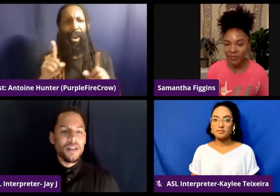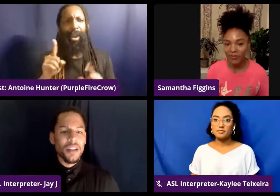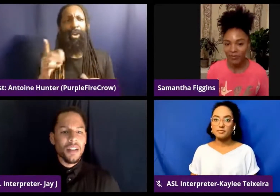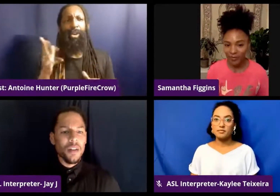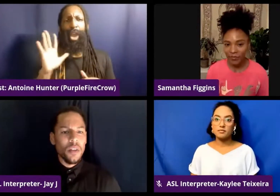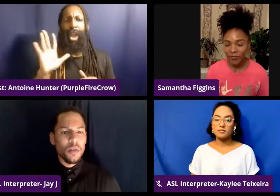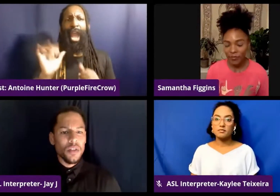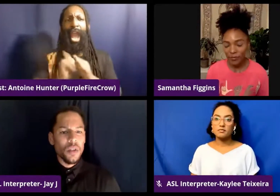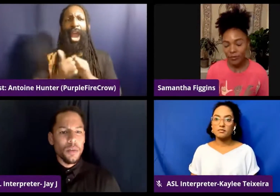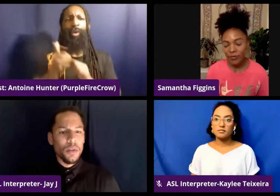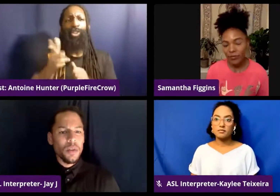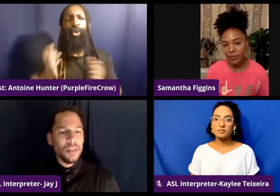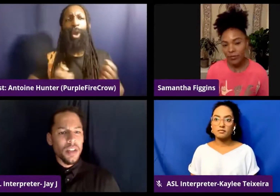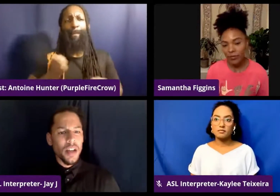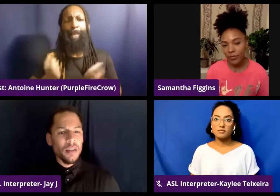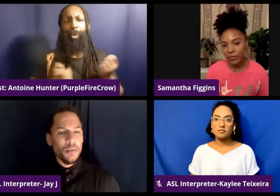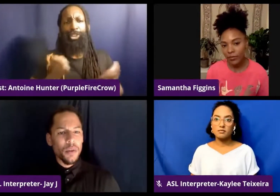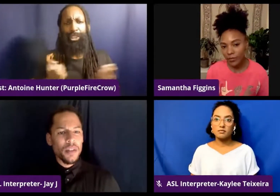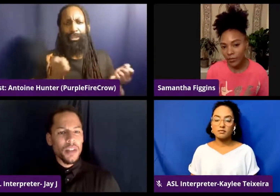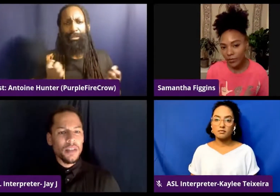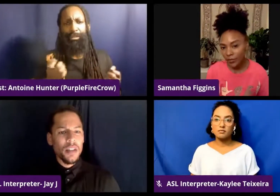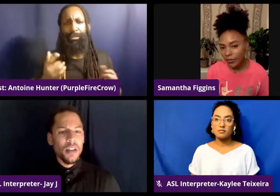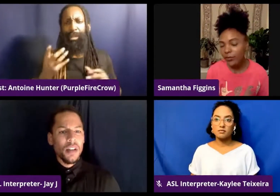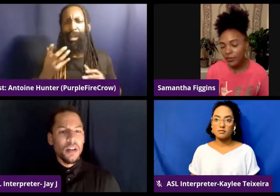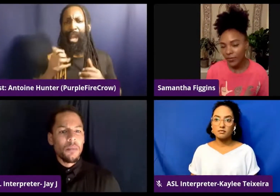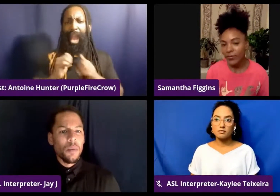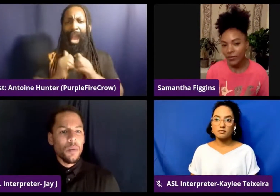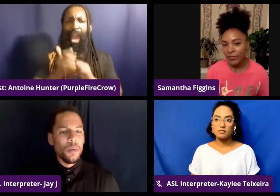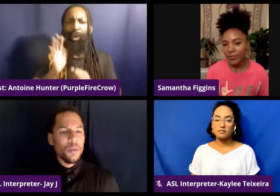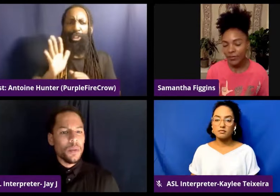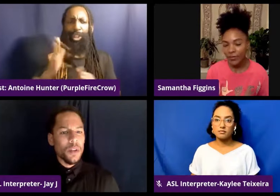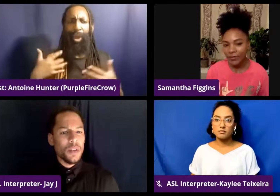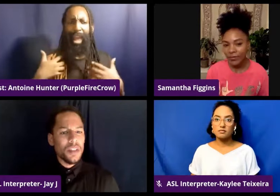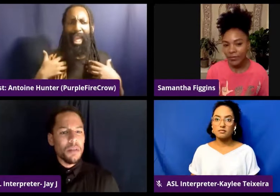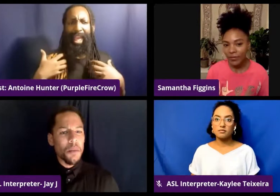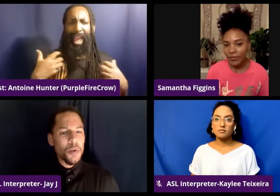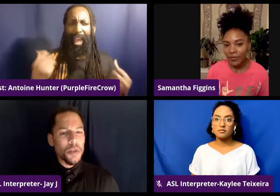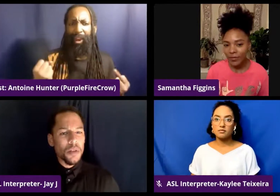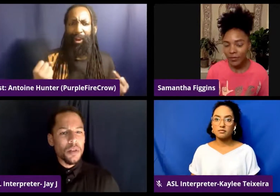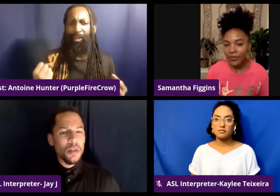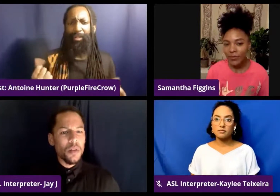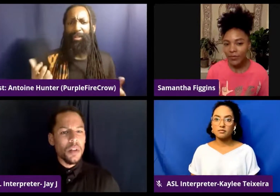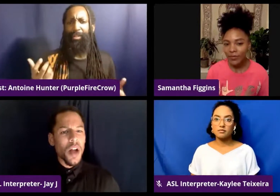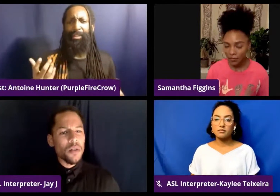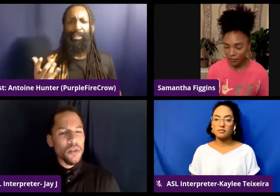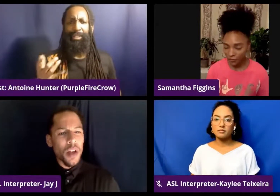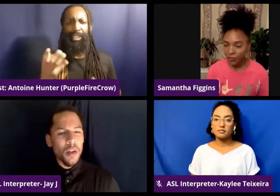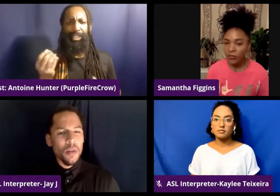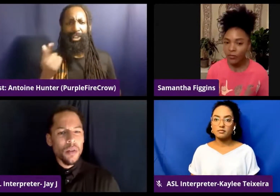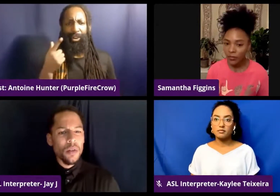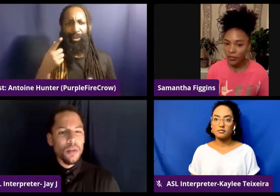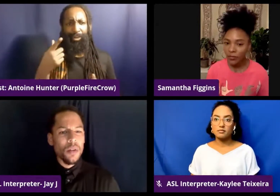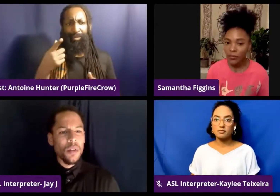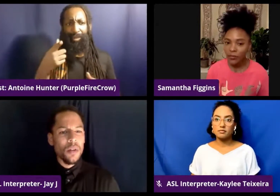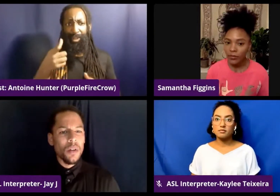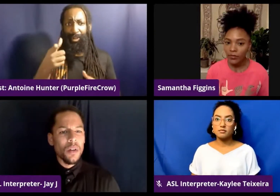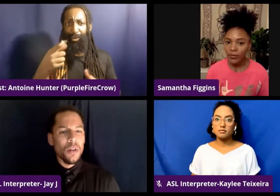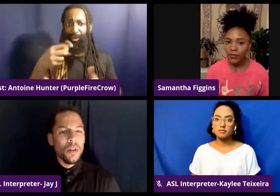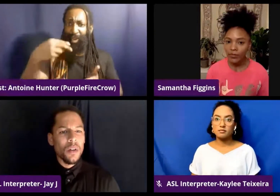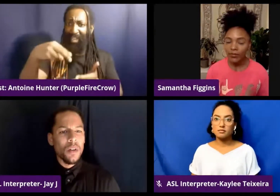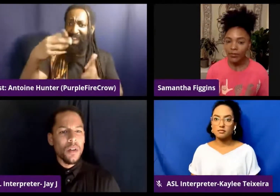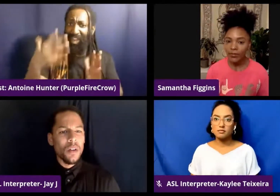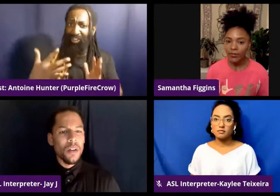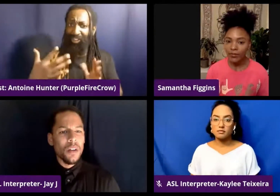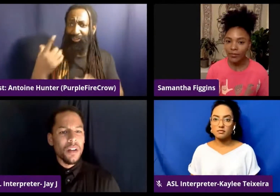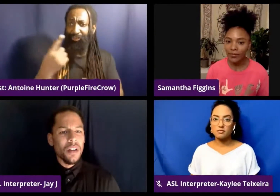And like you said, there was interpreters there at the protest. But, emotion, how's your health?